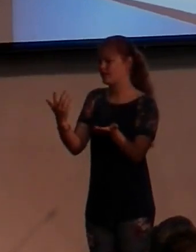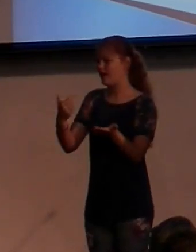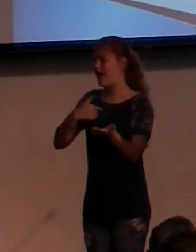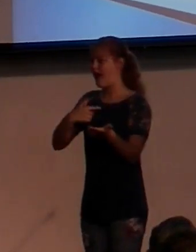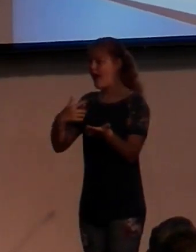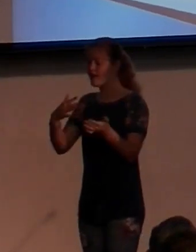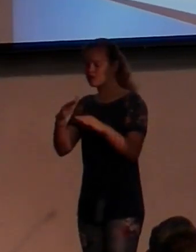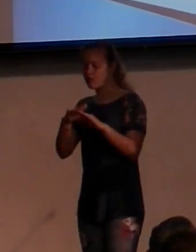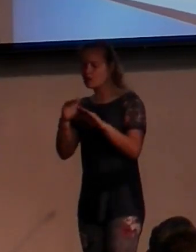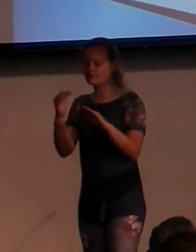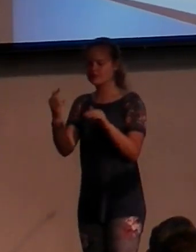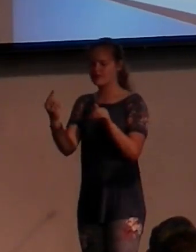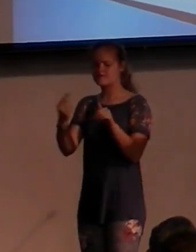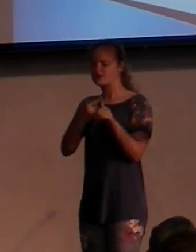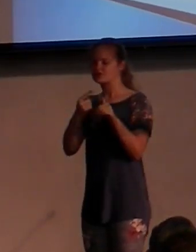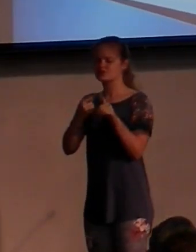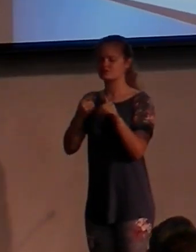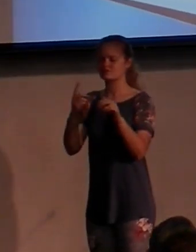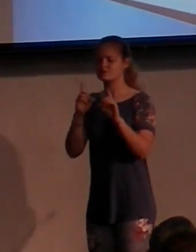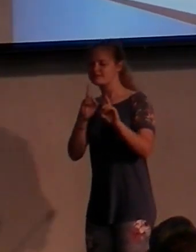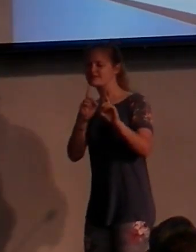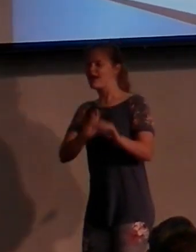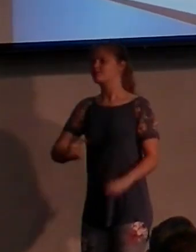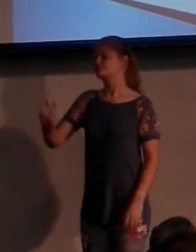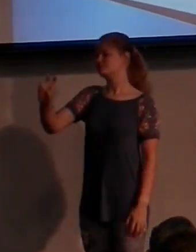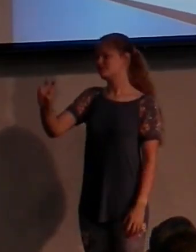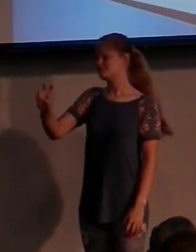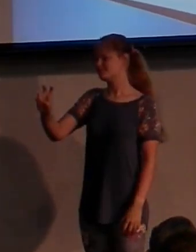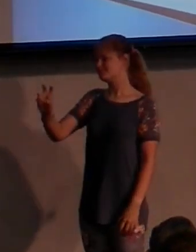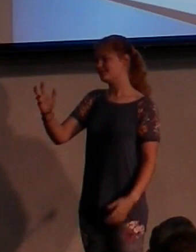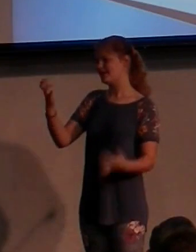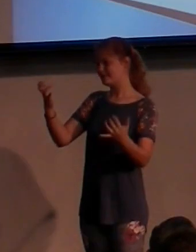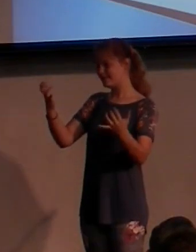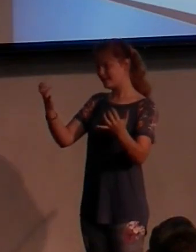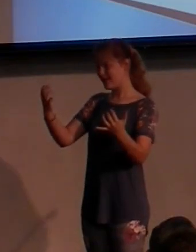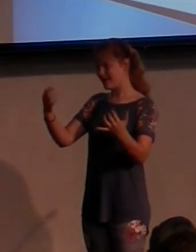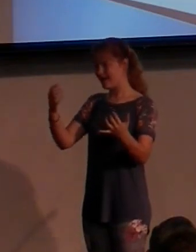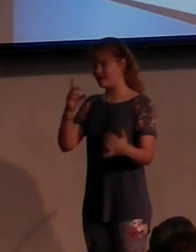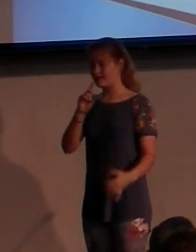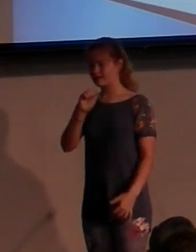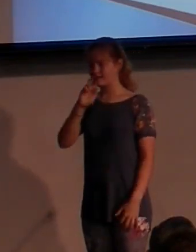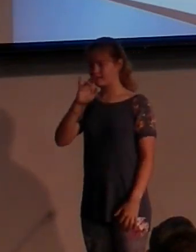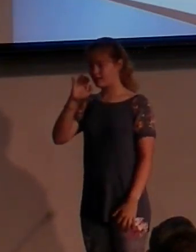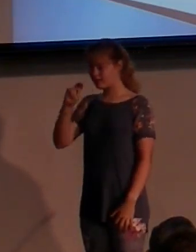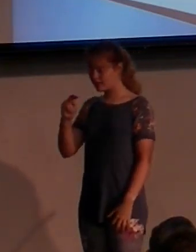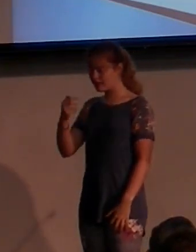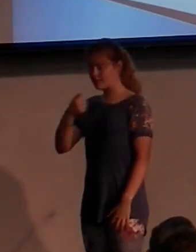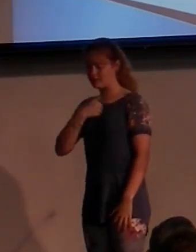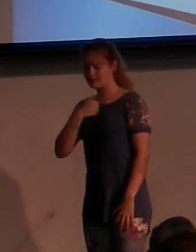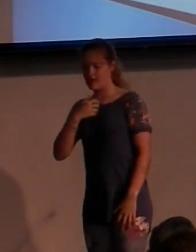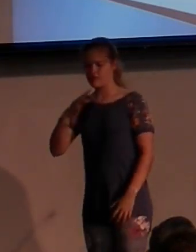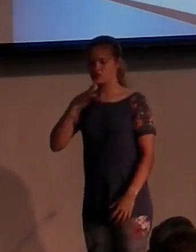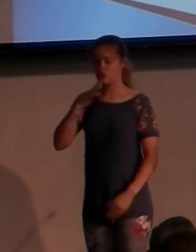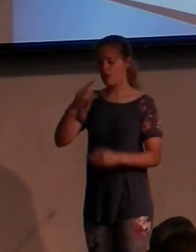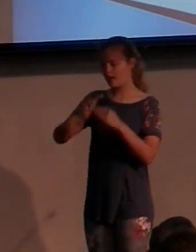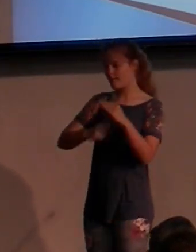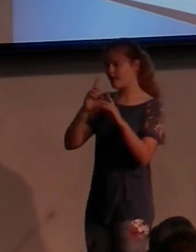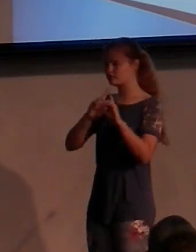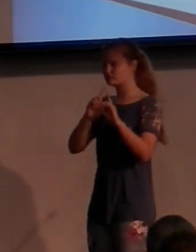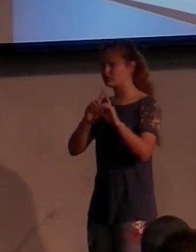disciple trip. All right? And I'm here today to talk to you here. Darren and I are going to talk to you about disciple trips. It started